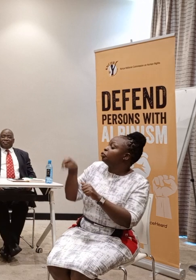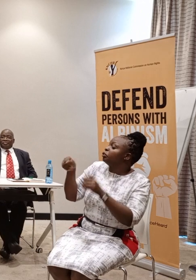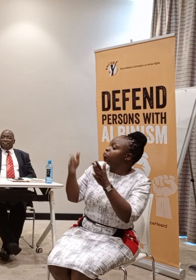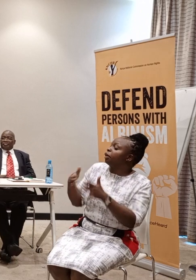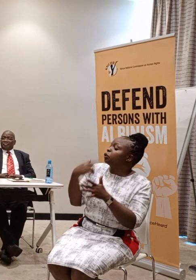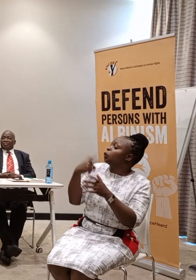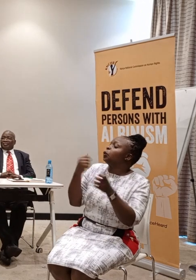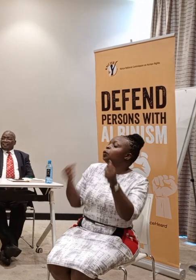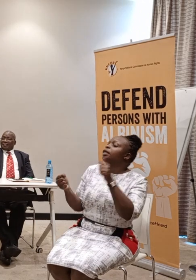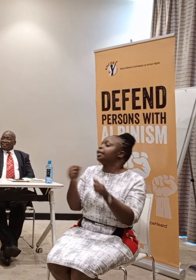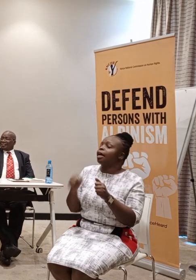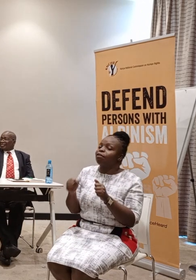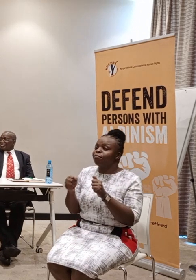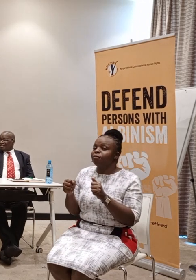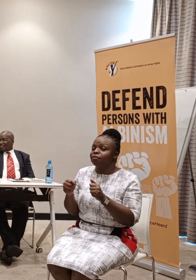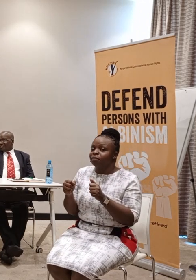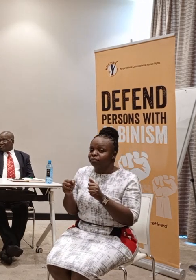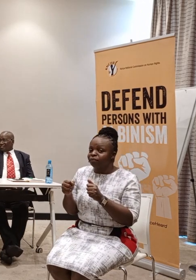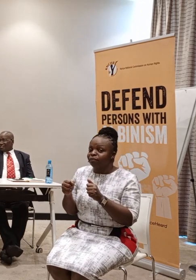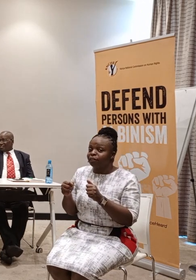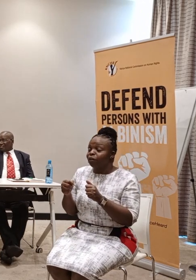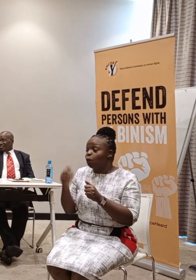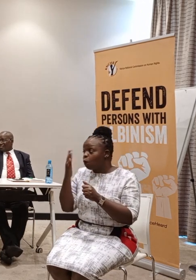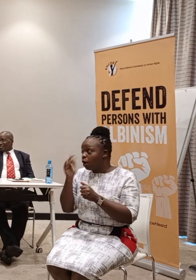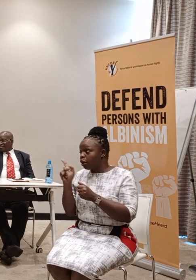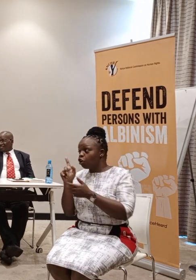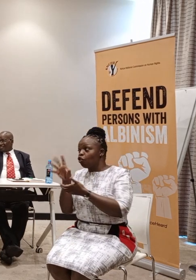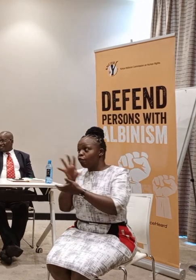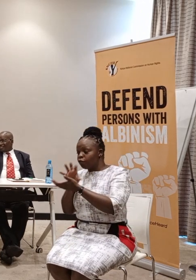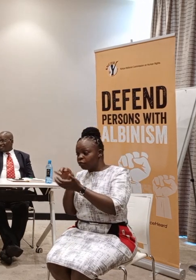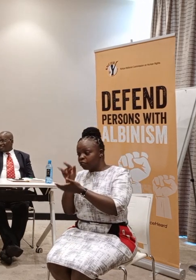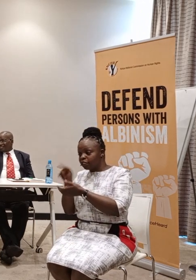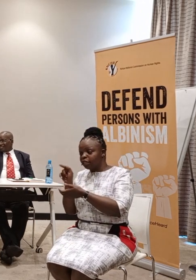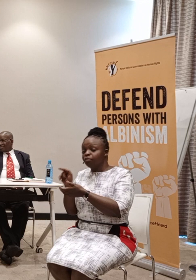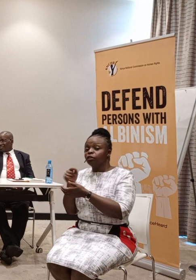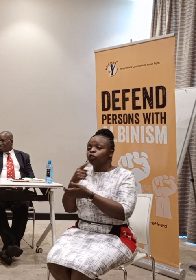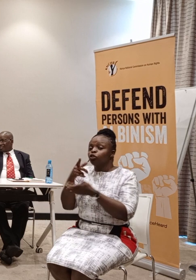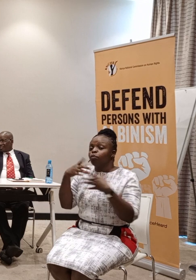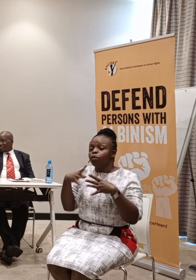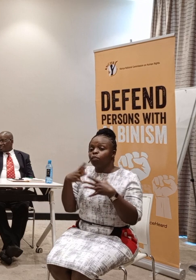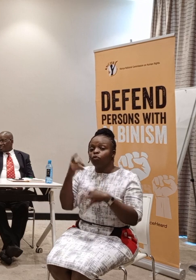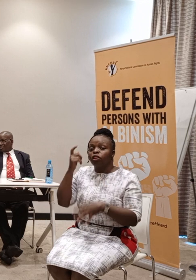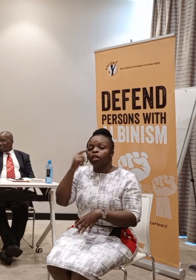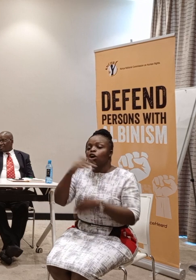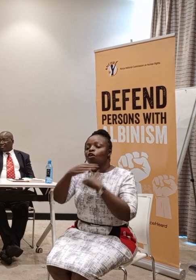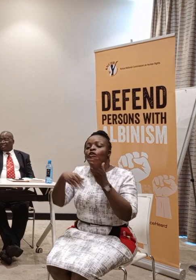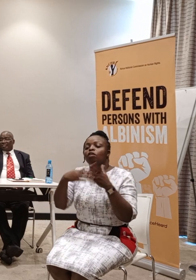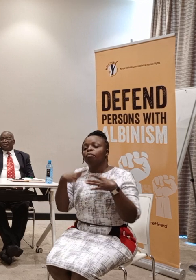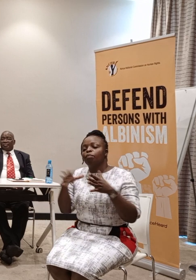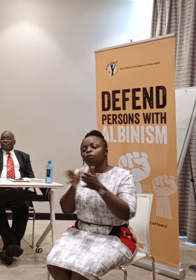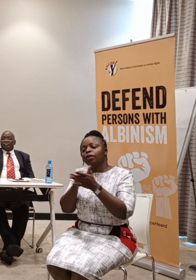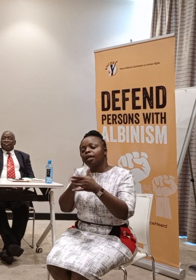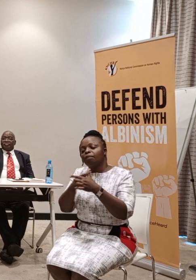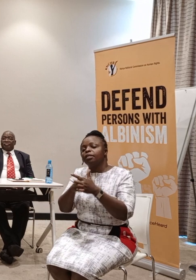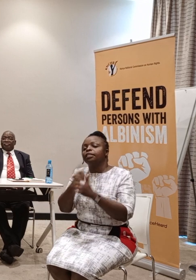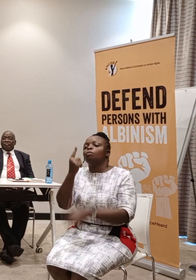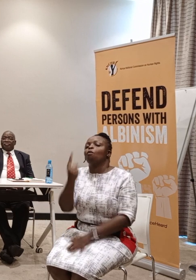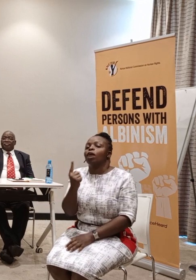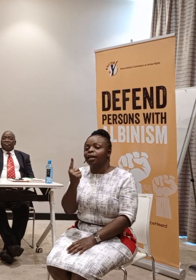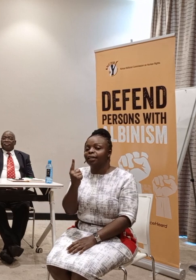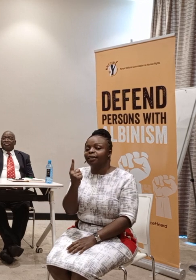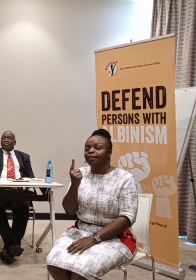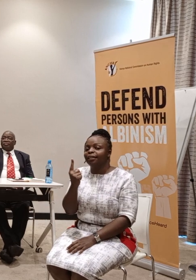So yeah. So that is the people think we are all one, and that's why I say one size fits